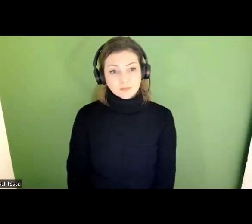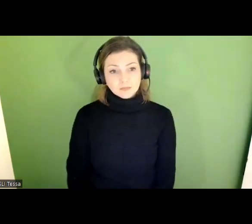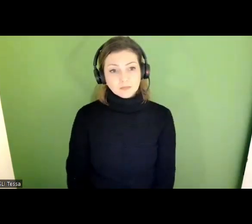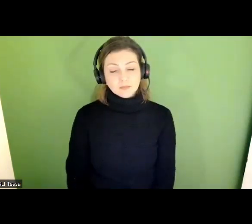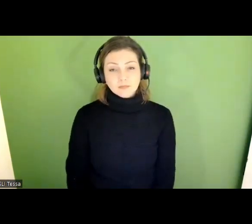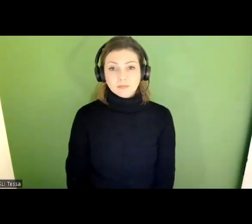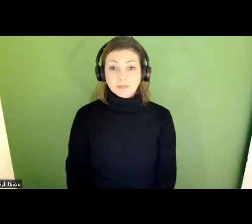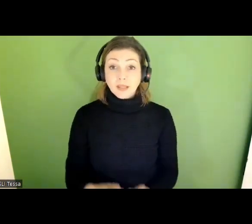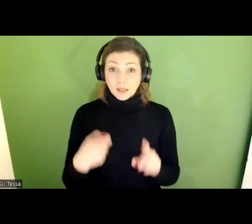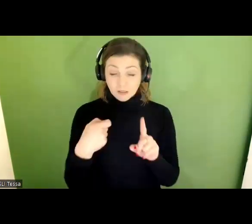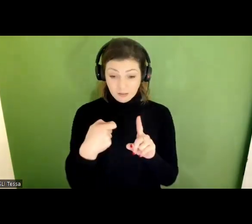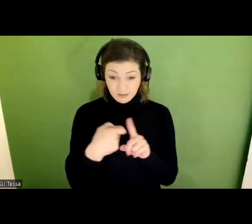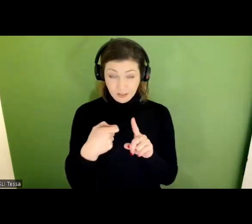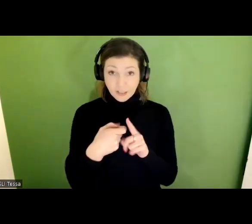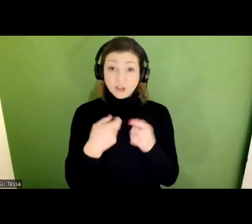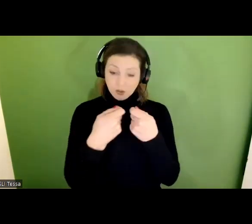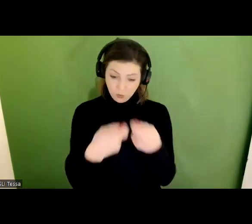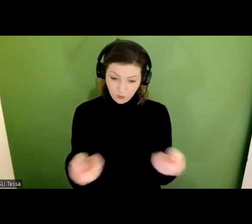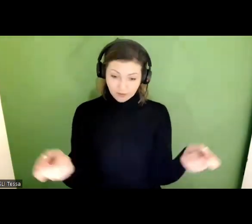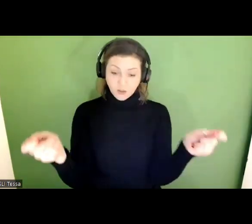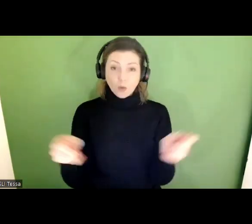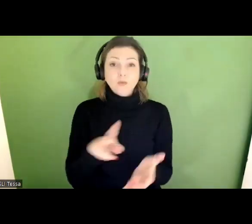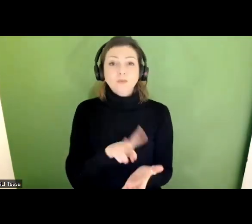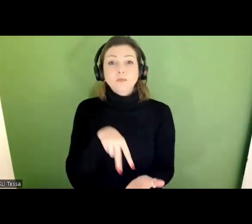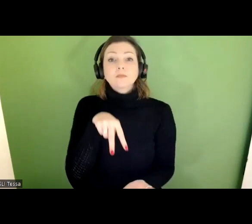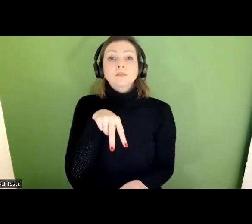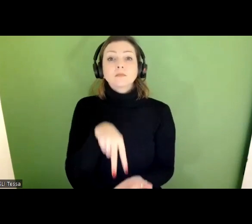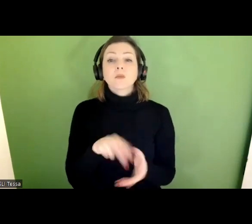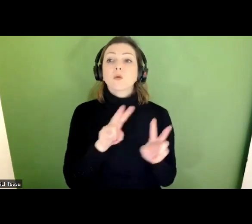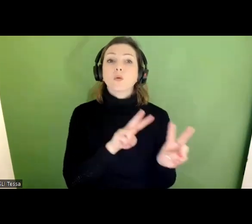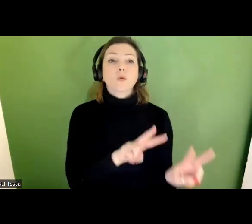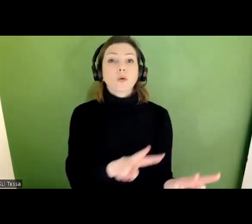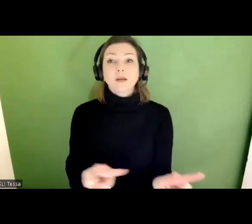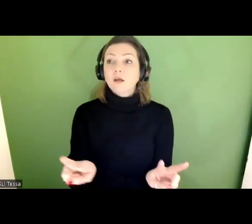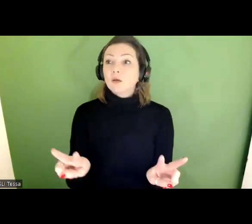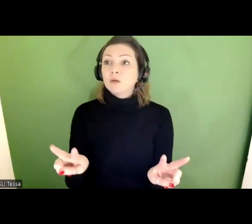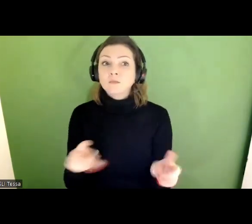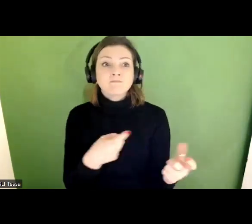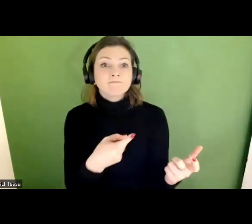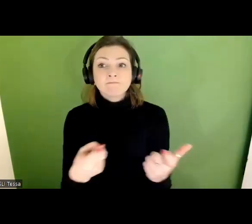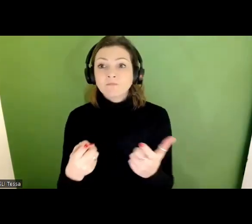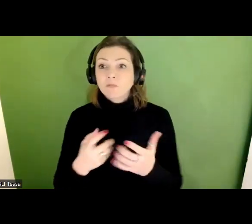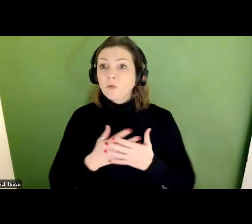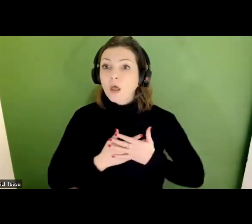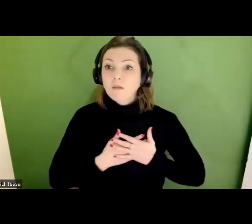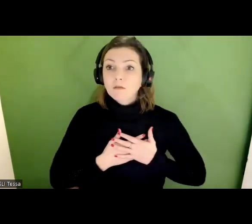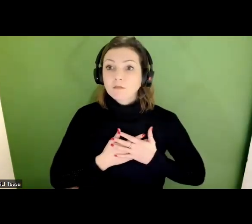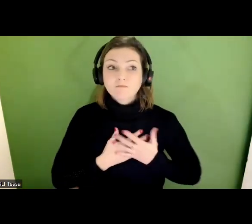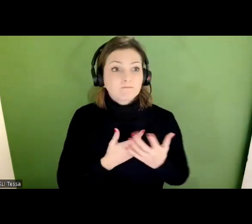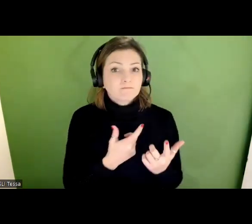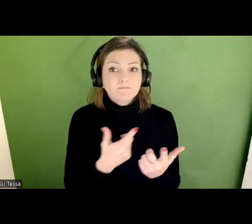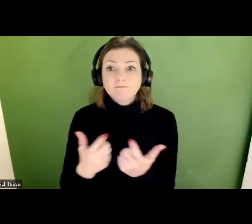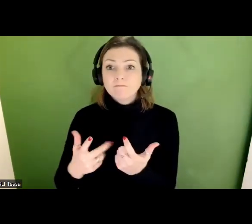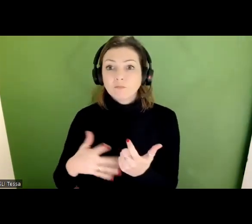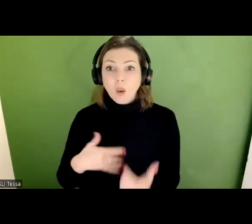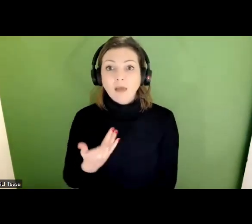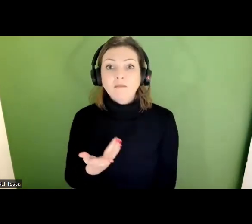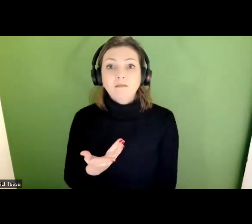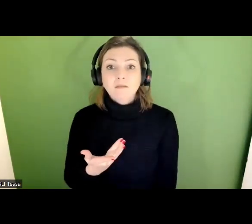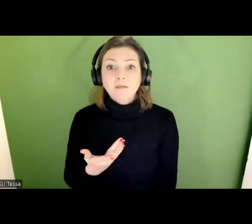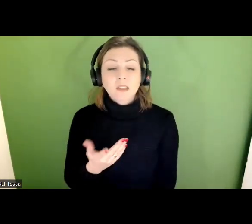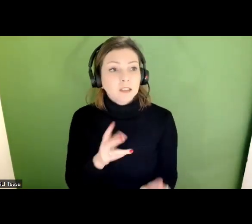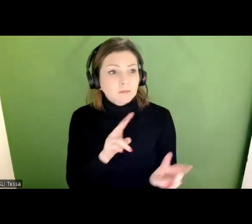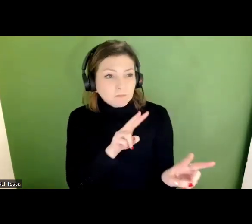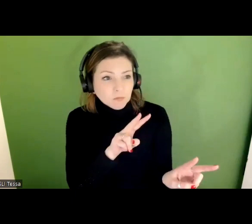At the kitchen window, looking out for love, looking out for life, looking